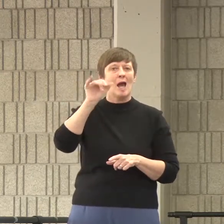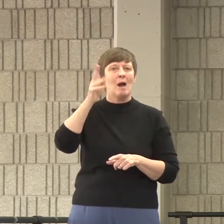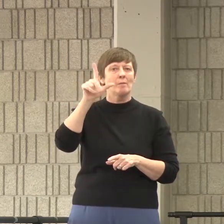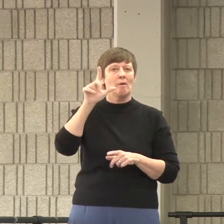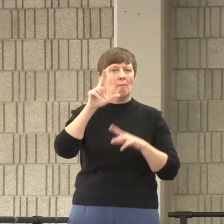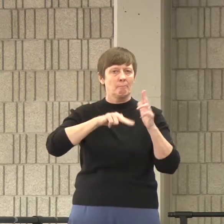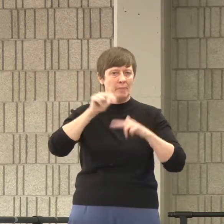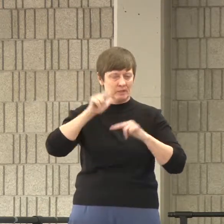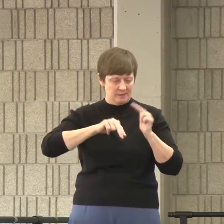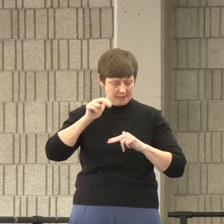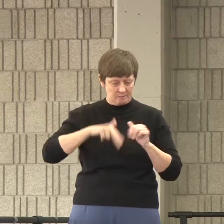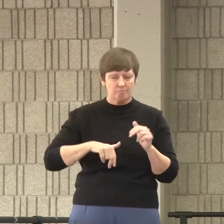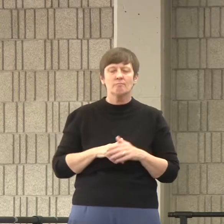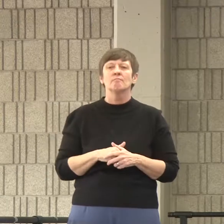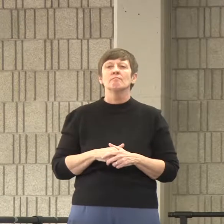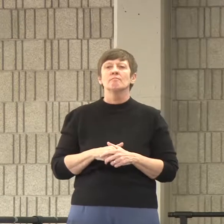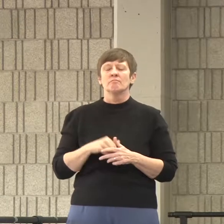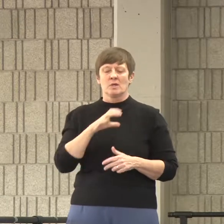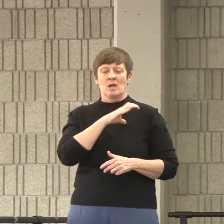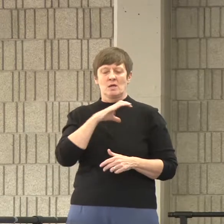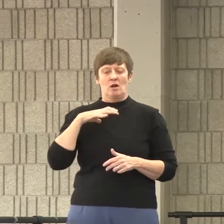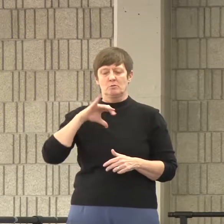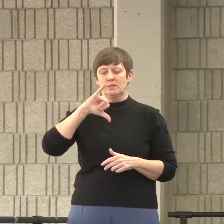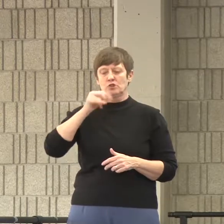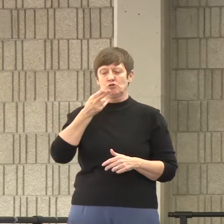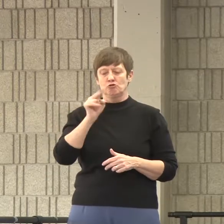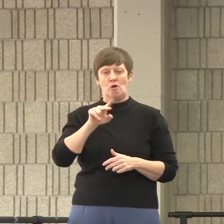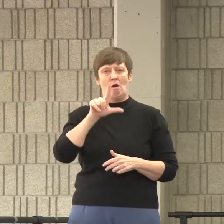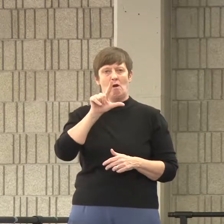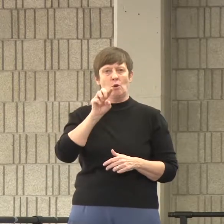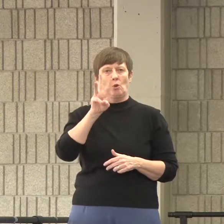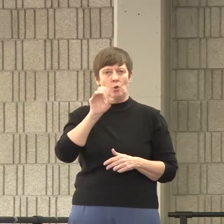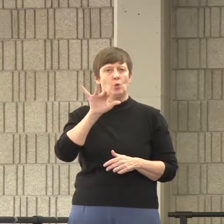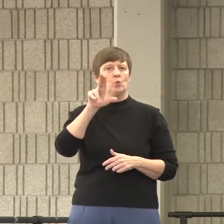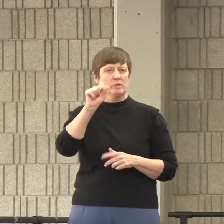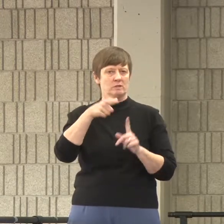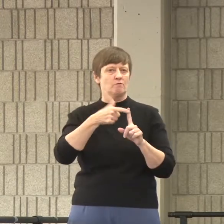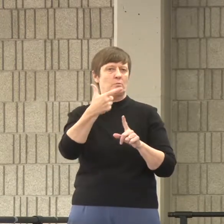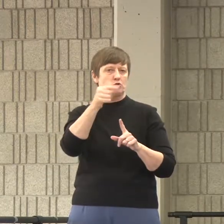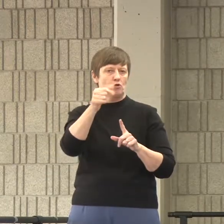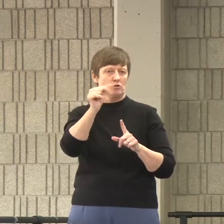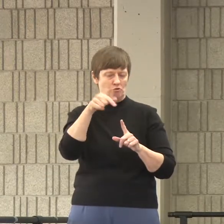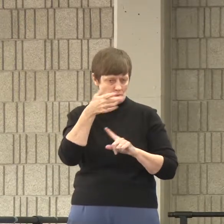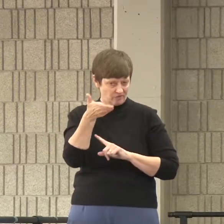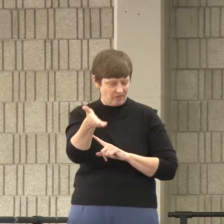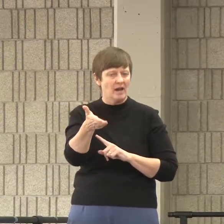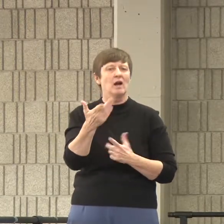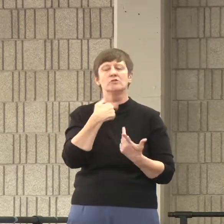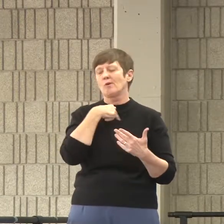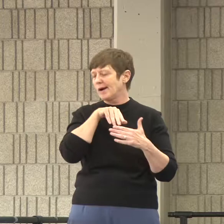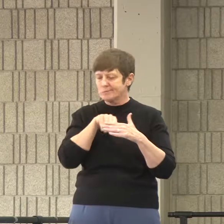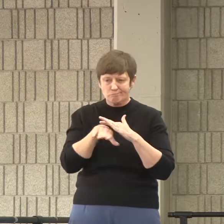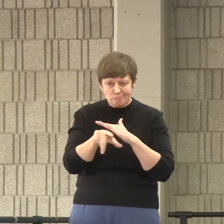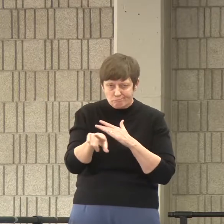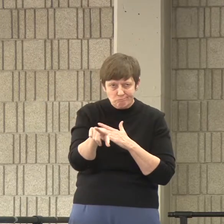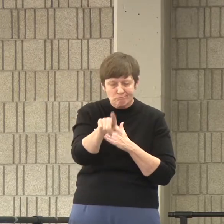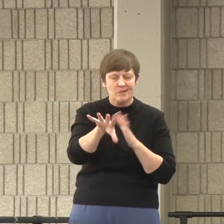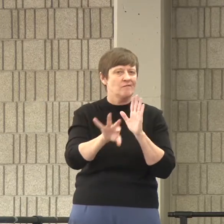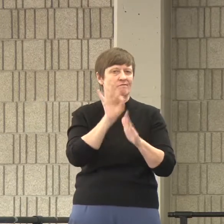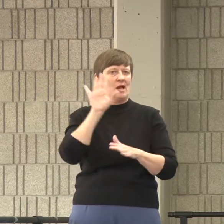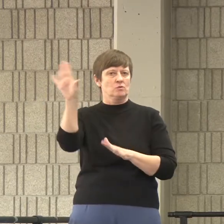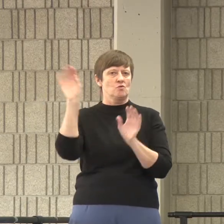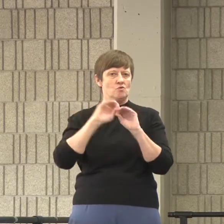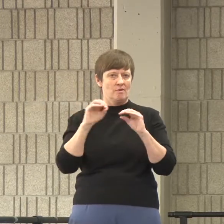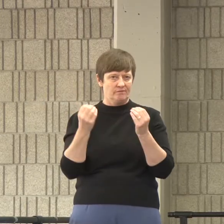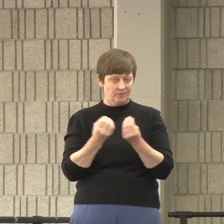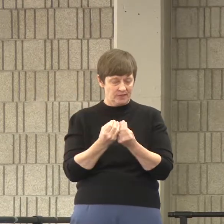mine still, Congressman John Lewis from Georgia, was there. I went to his office. You'll see him in